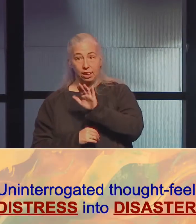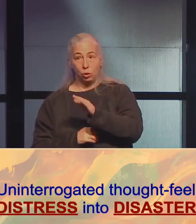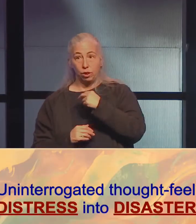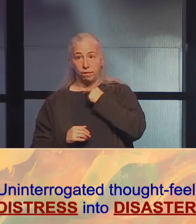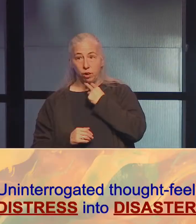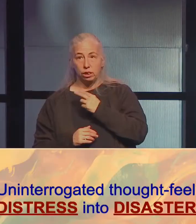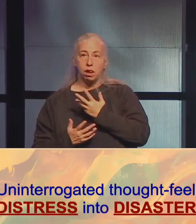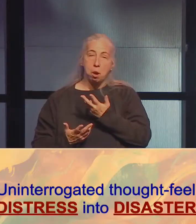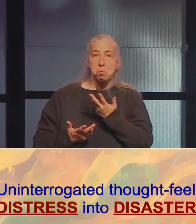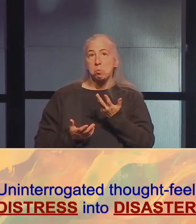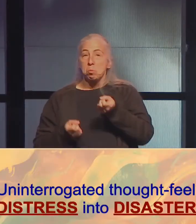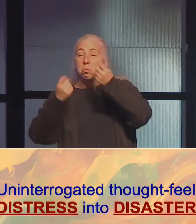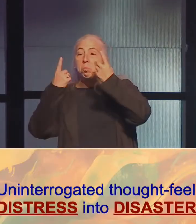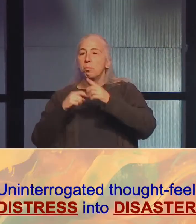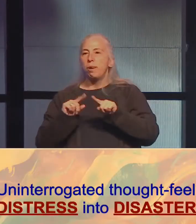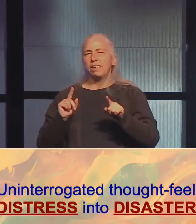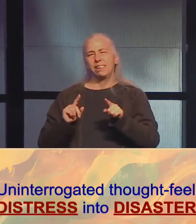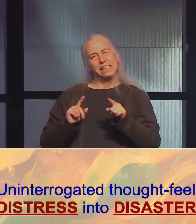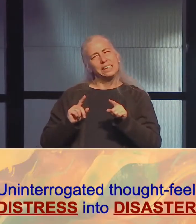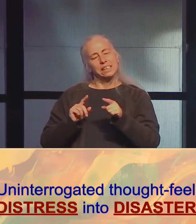should talk.